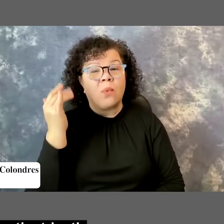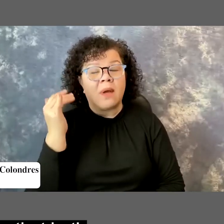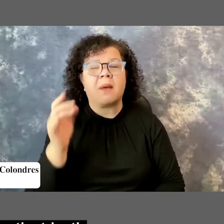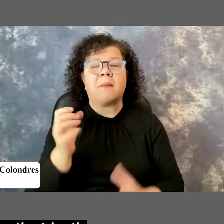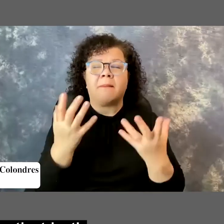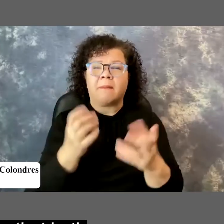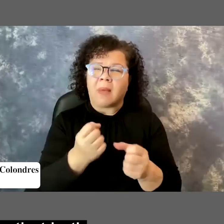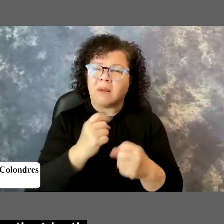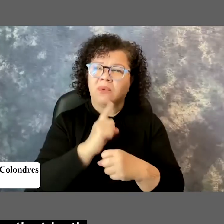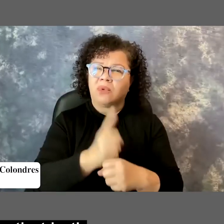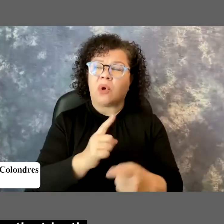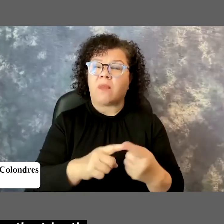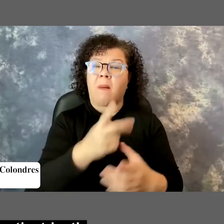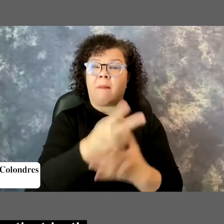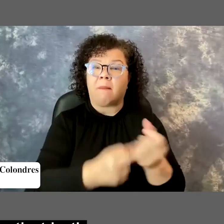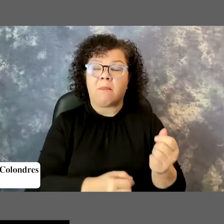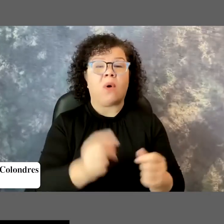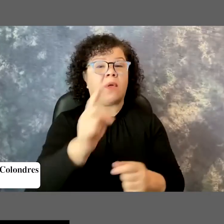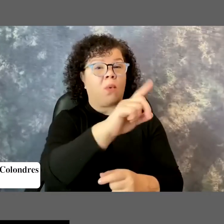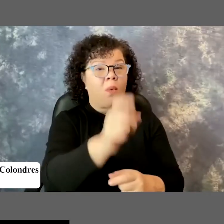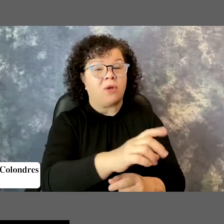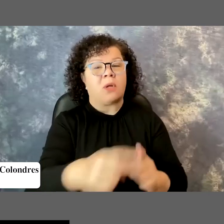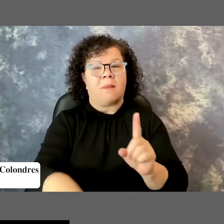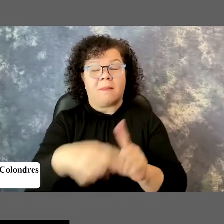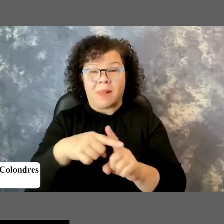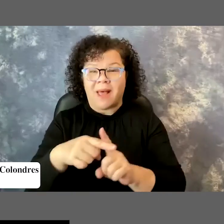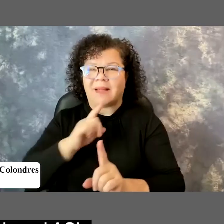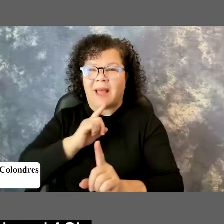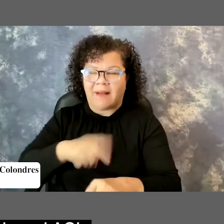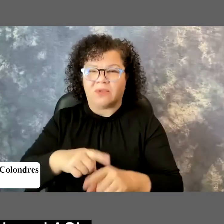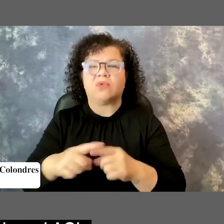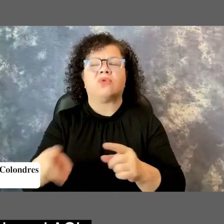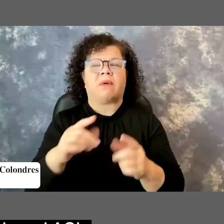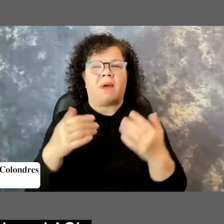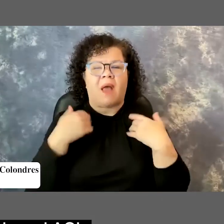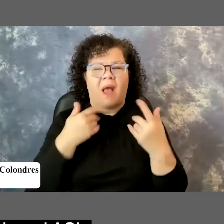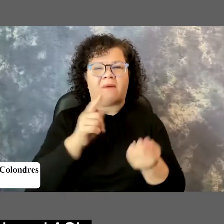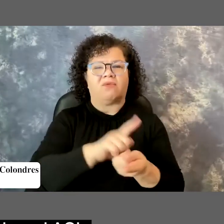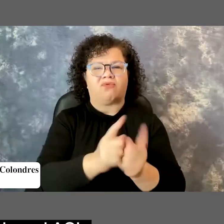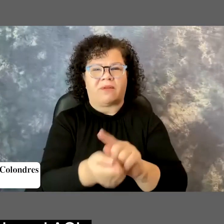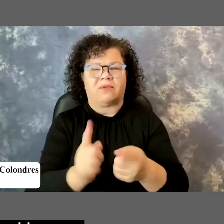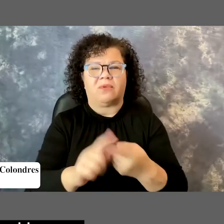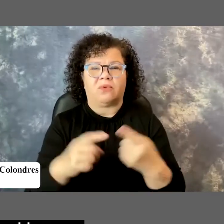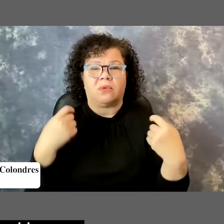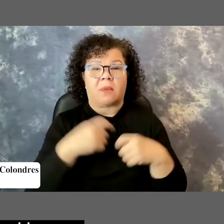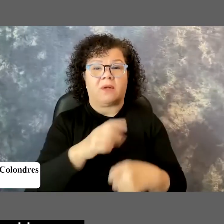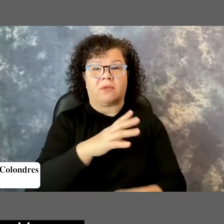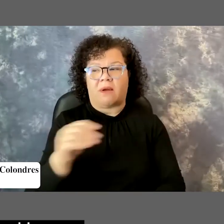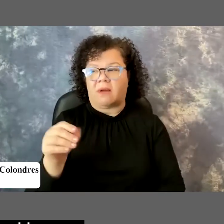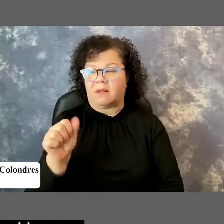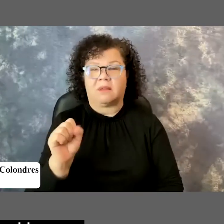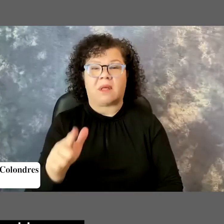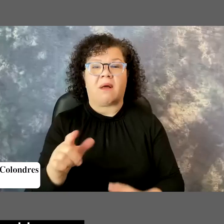both questions and answers are translated into Spanish and ASL. Please assist us in making